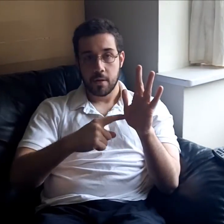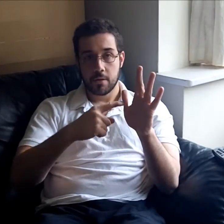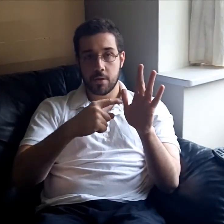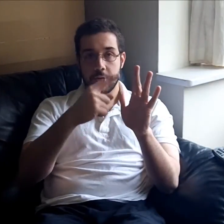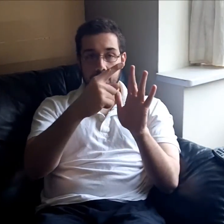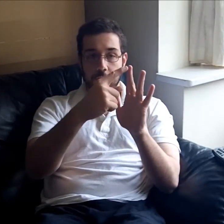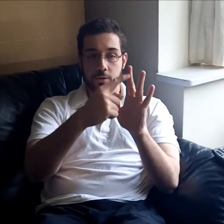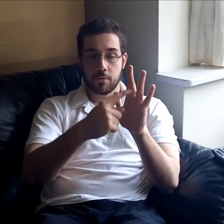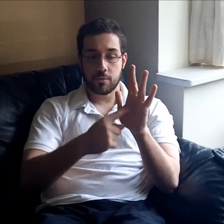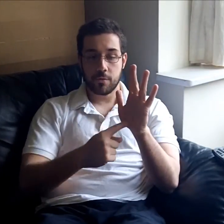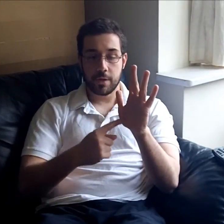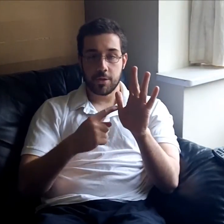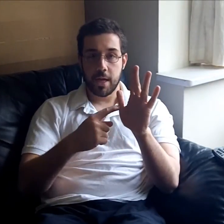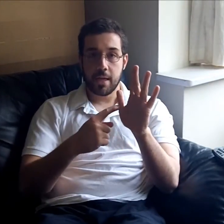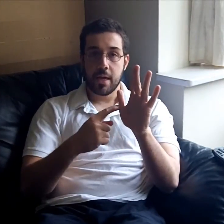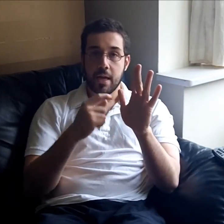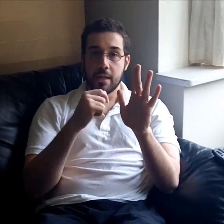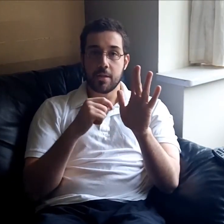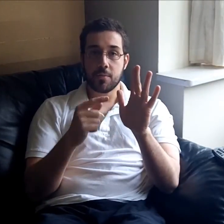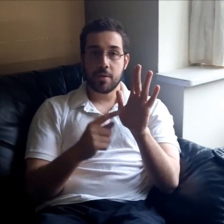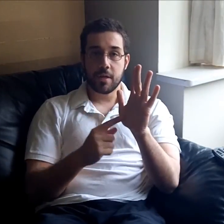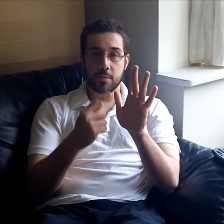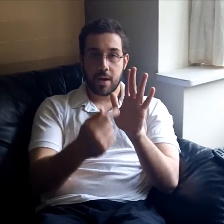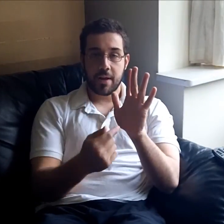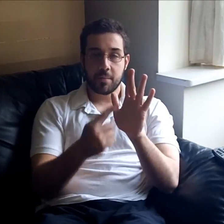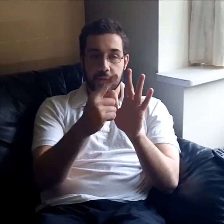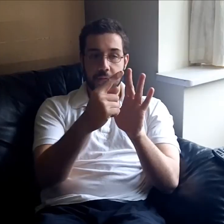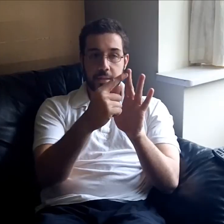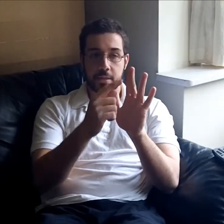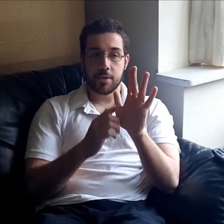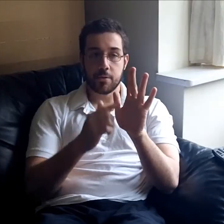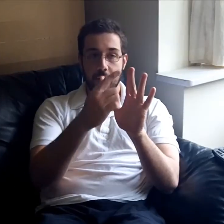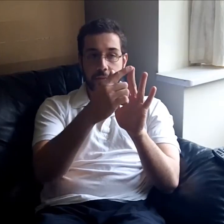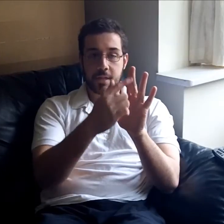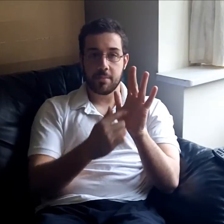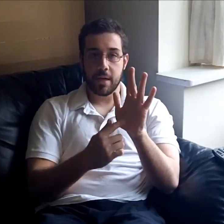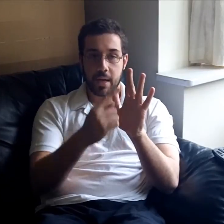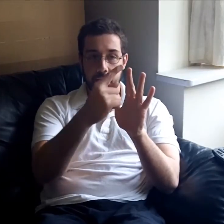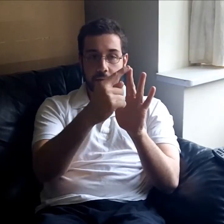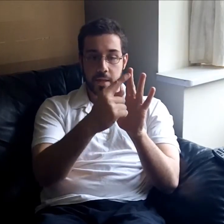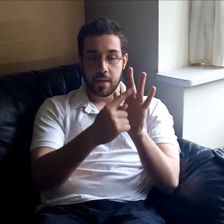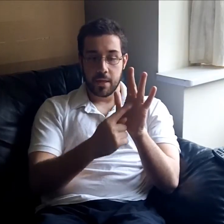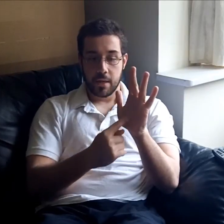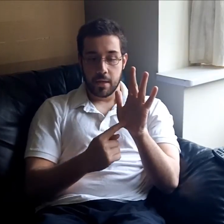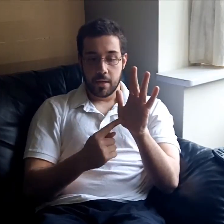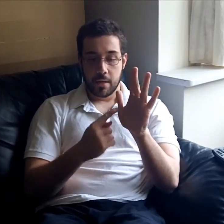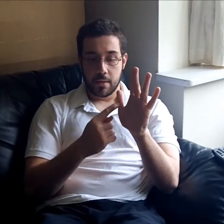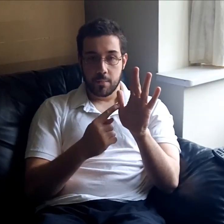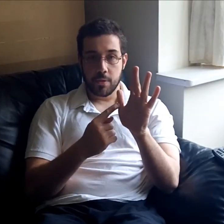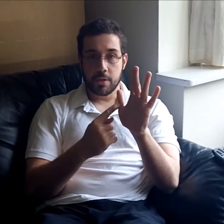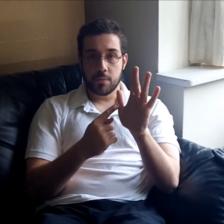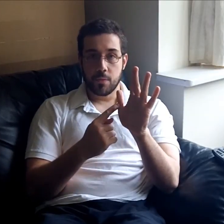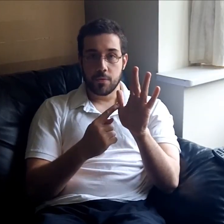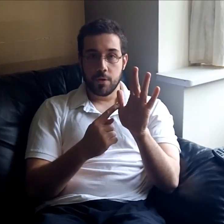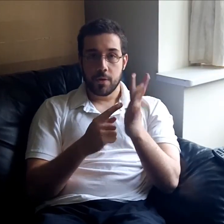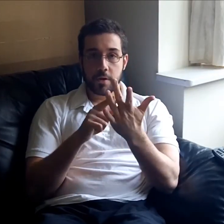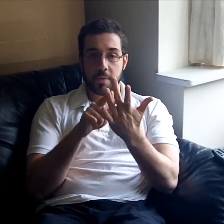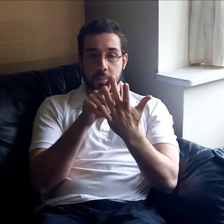So you're literally drawing a J. And this is one of the things where I have to present it to you, so I have to keep my hand pointed towards you. A lot of people will